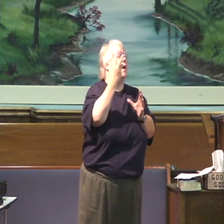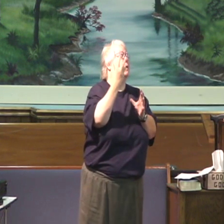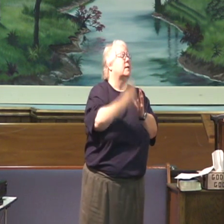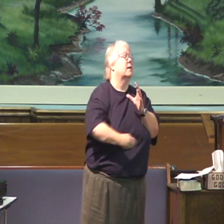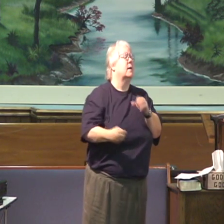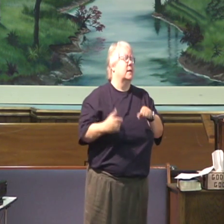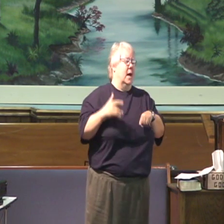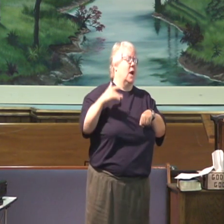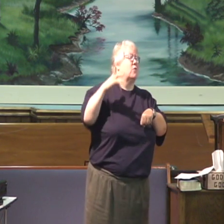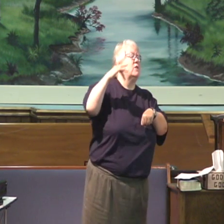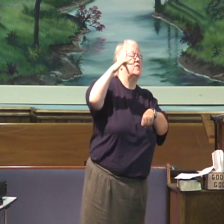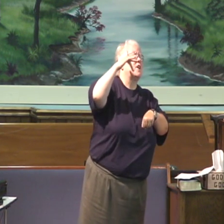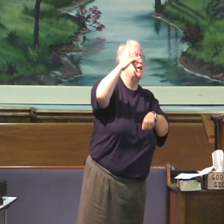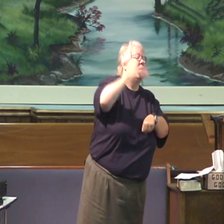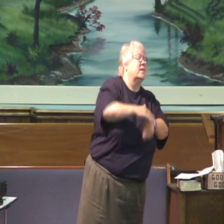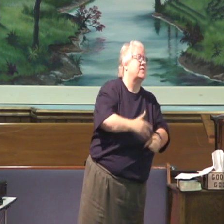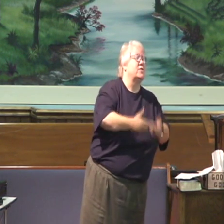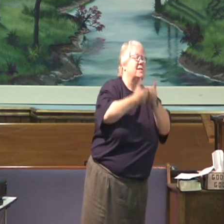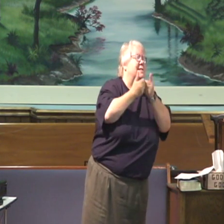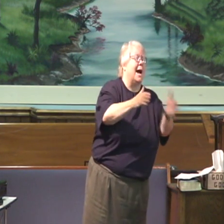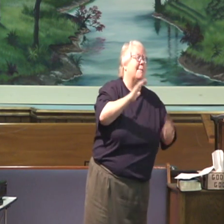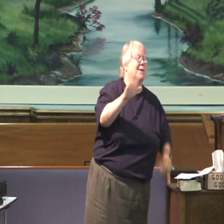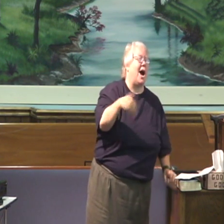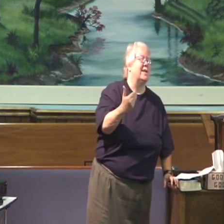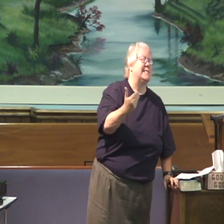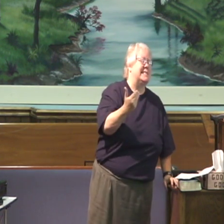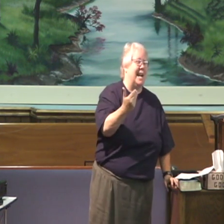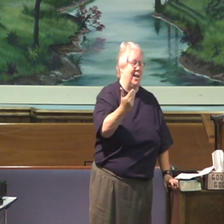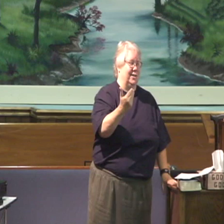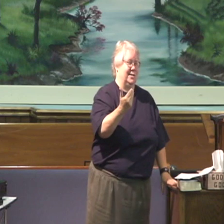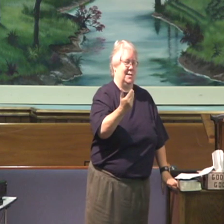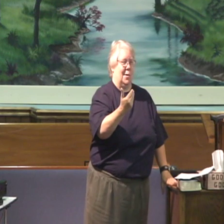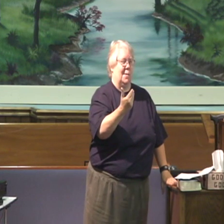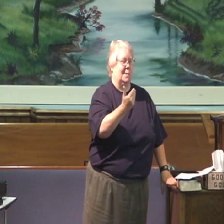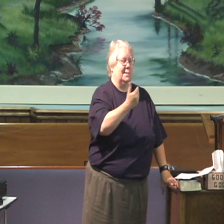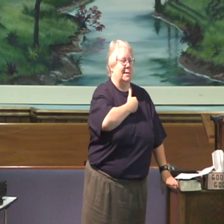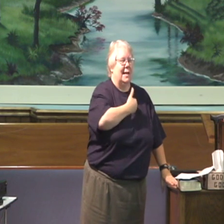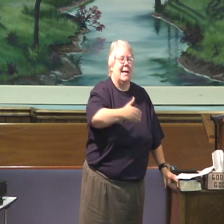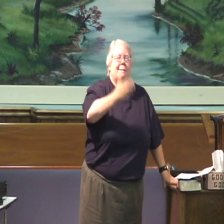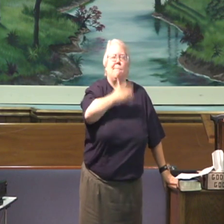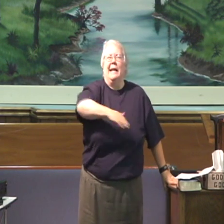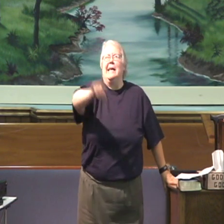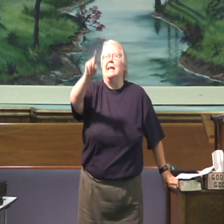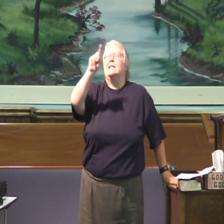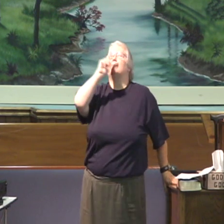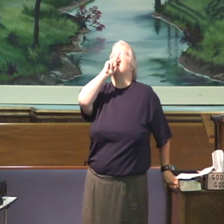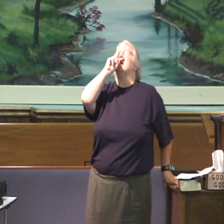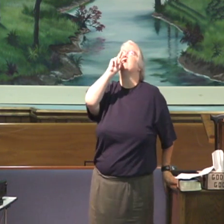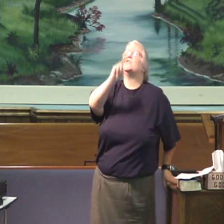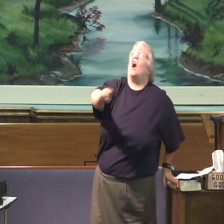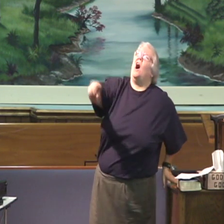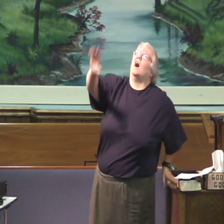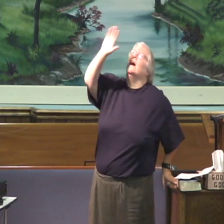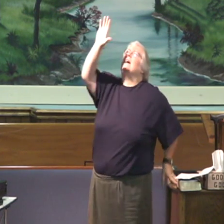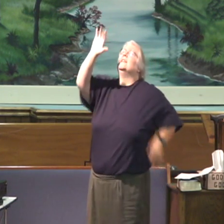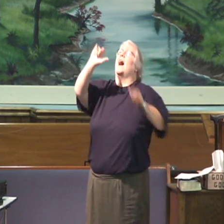void. That it reaches to some lost sinner's soul. Please be sure that